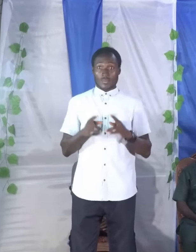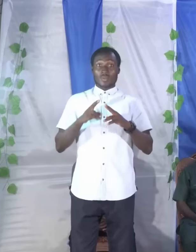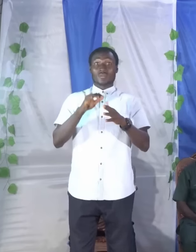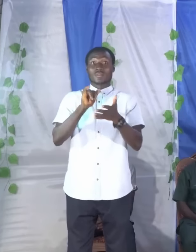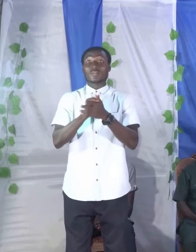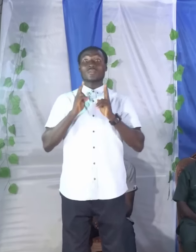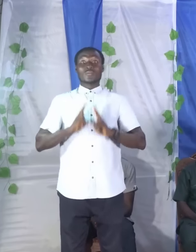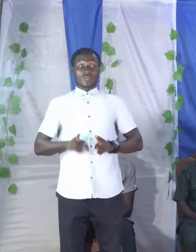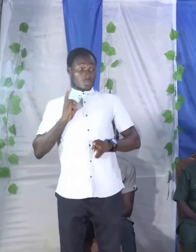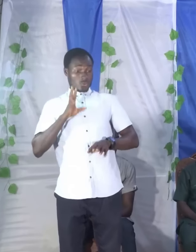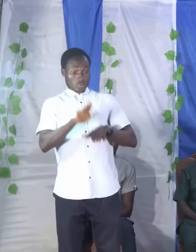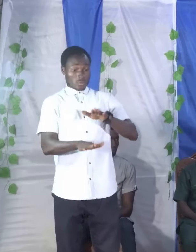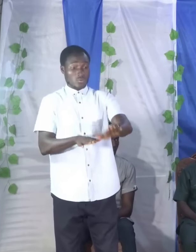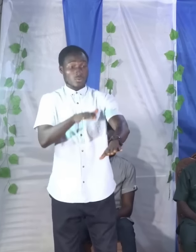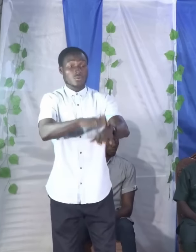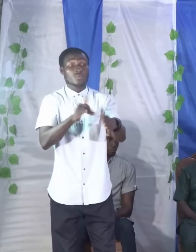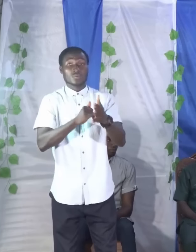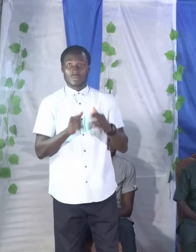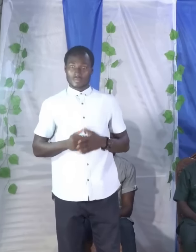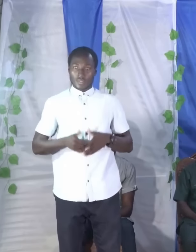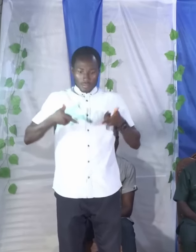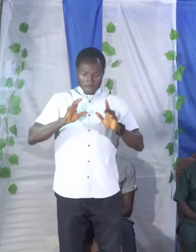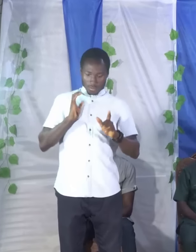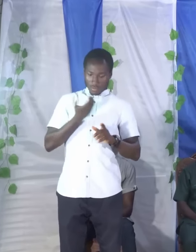sana mama akania enhyerɛn ɛwɔ ewiase